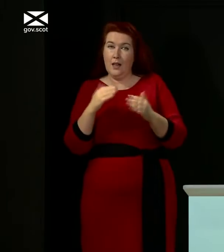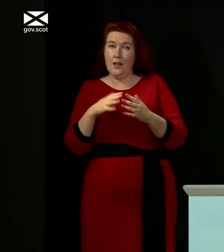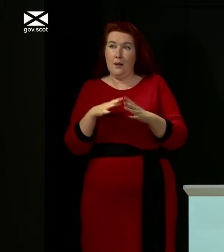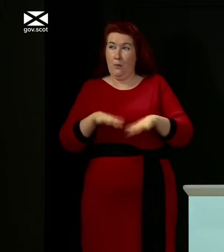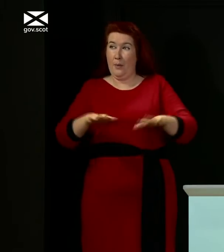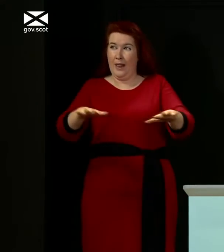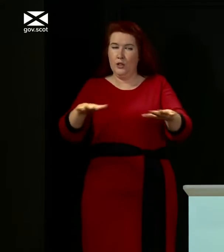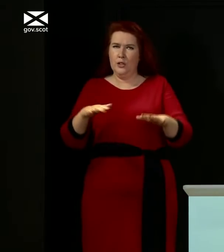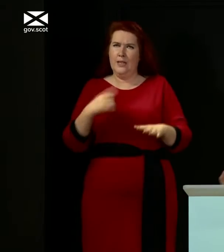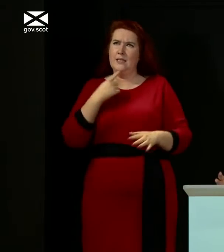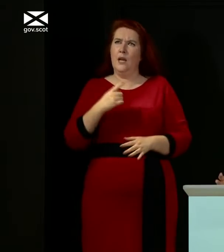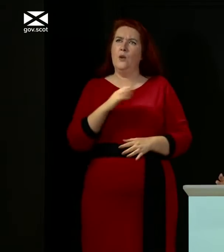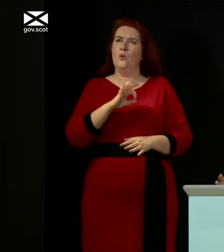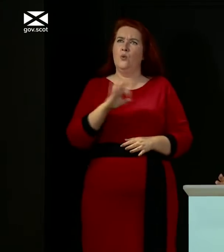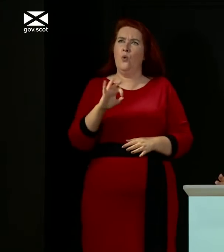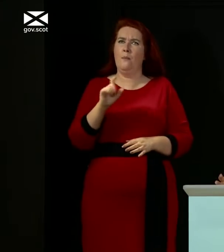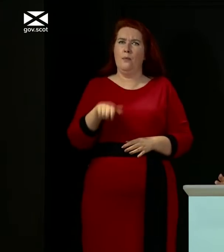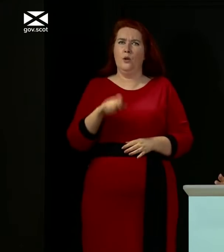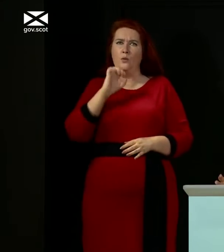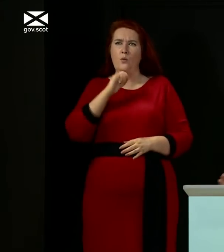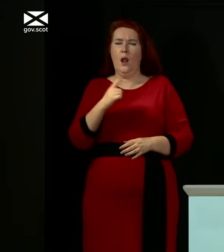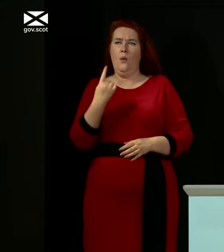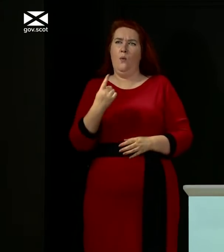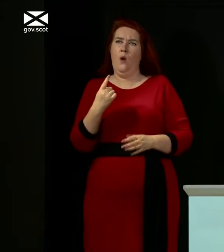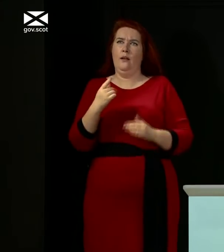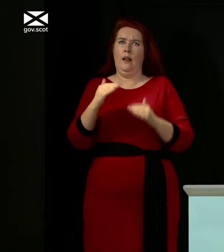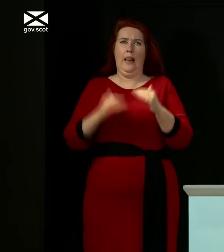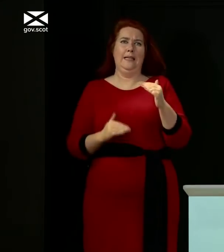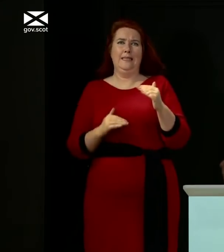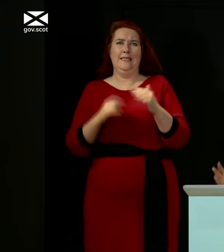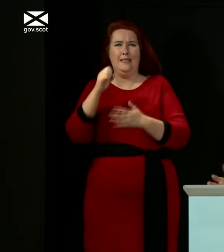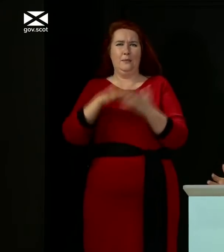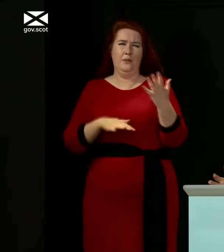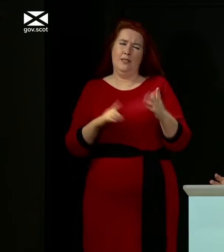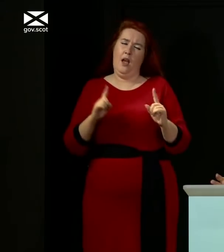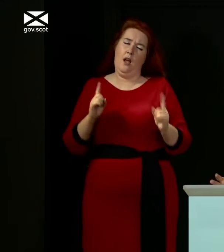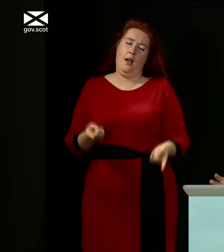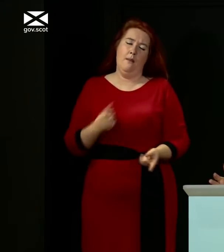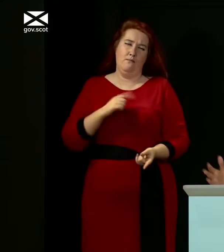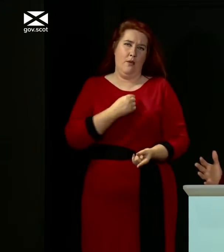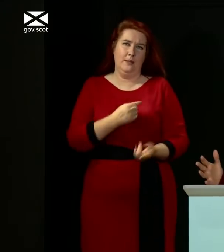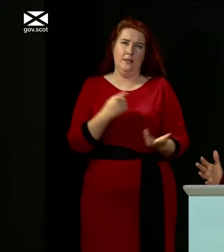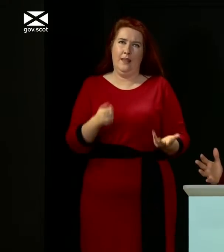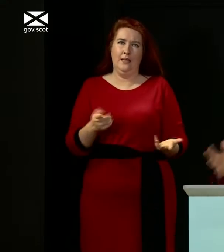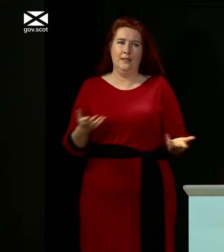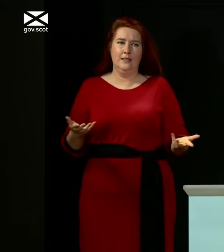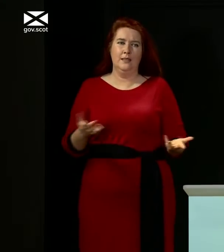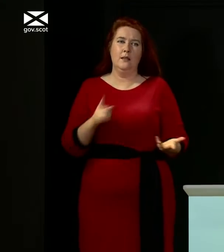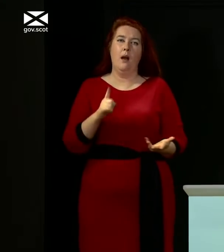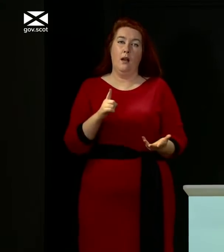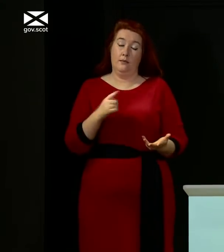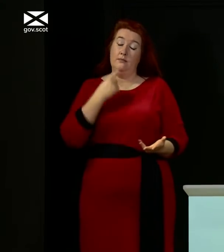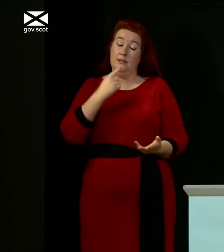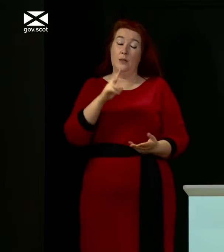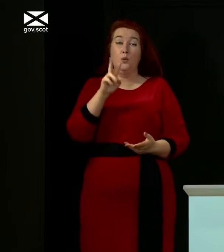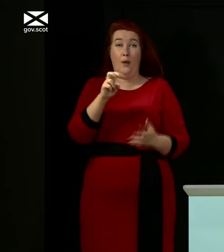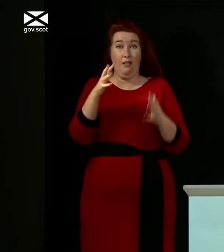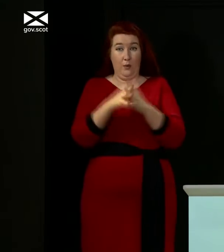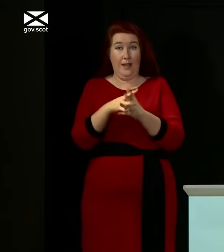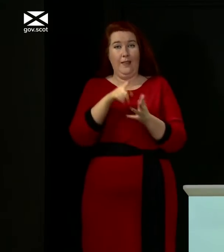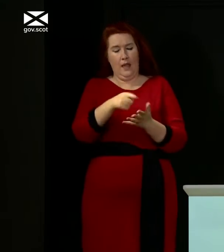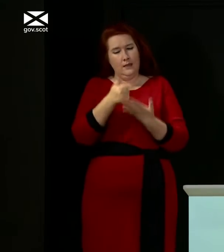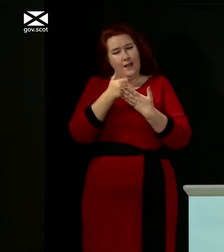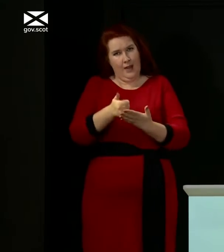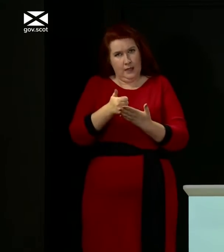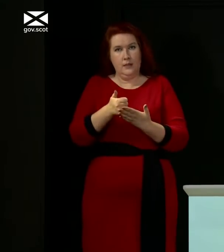single individual will ever have an experience that doesn't match up to that. Clearly, I'm not going to stand here and do that. But the 12-week is the advice that